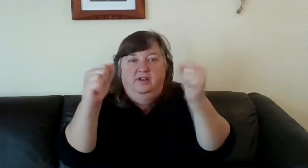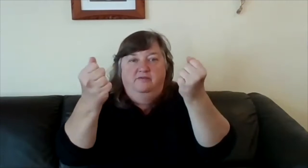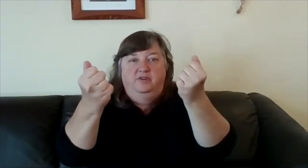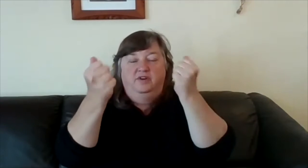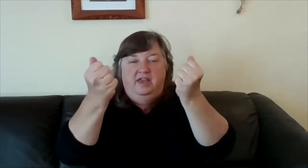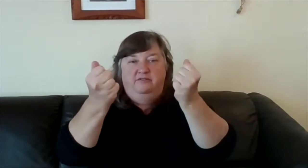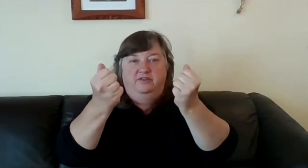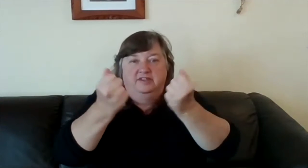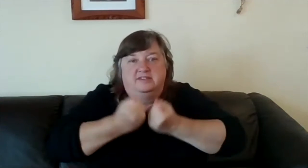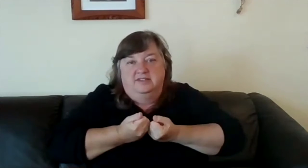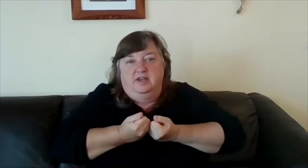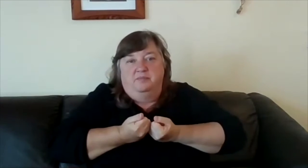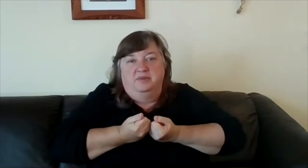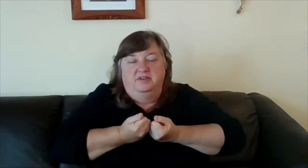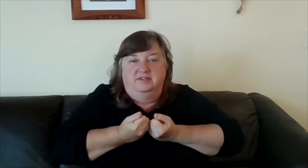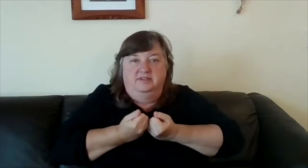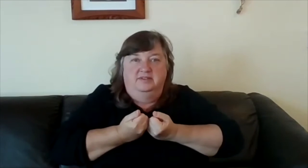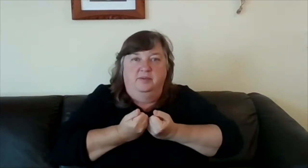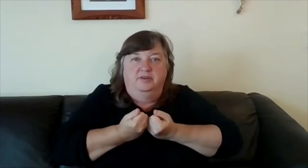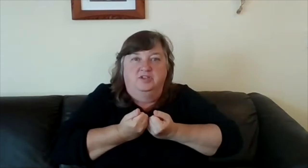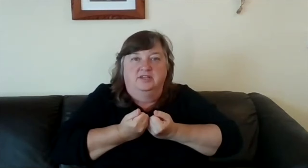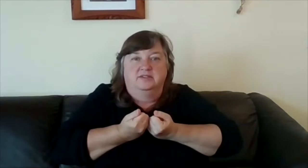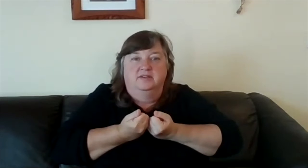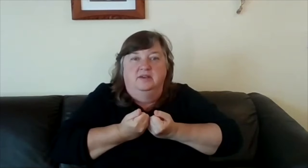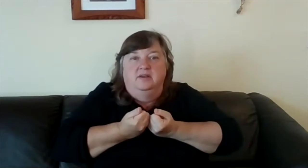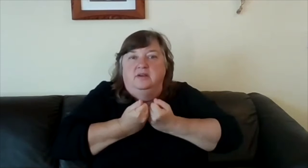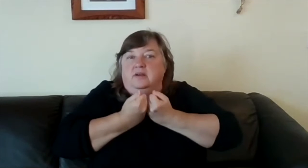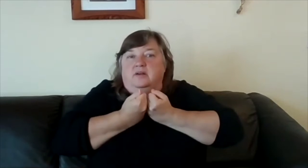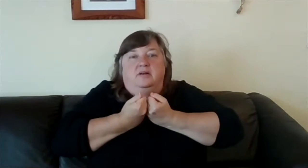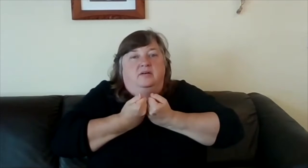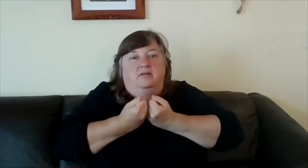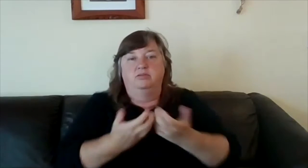Have your A fists up top of your chest.